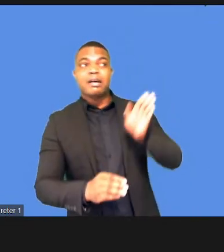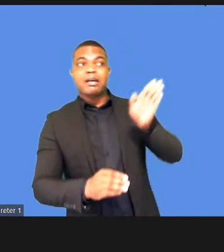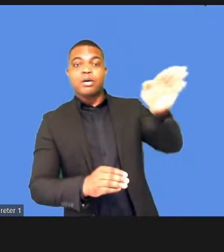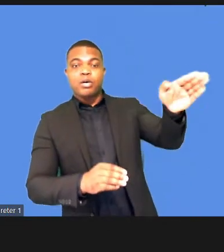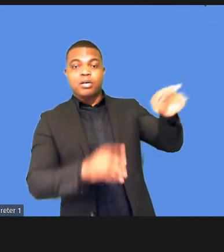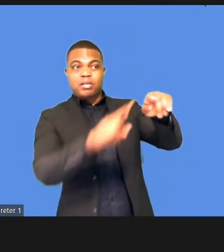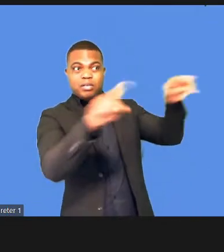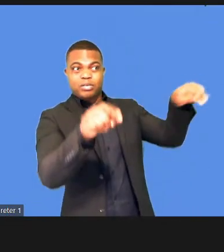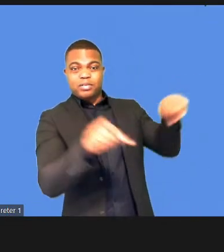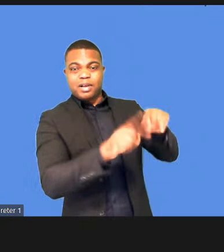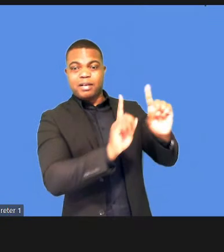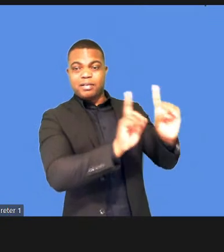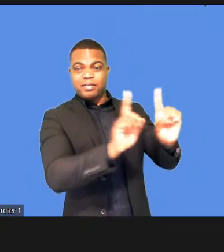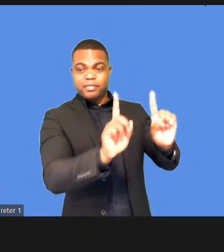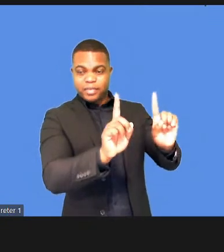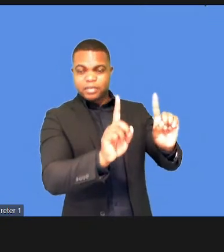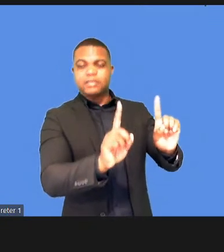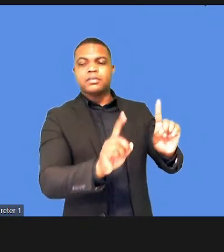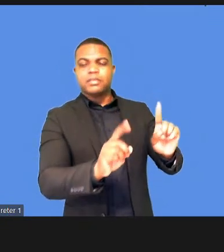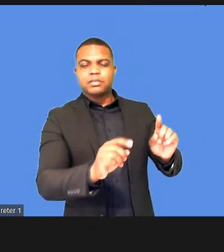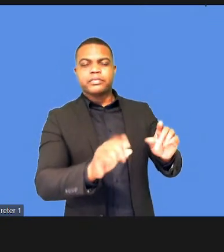SDG 9,